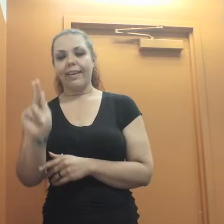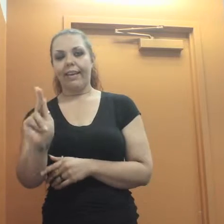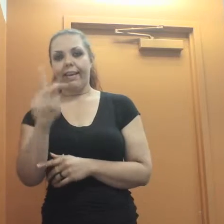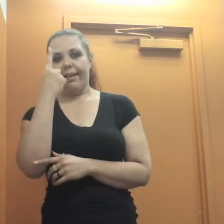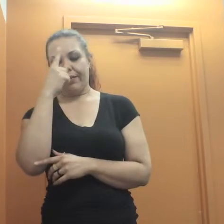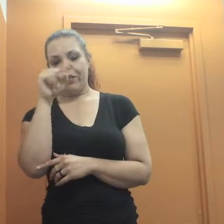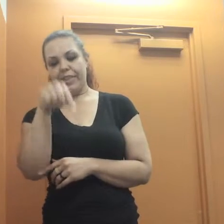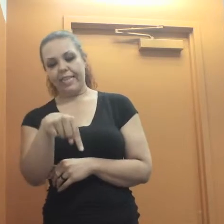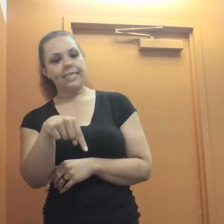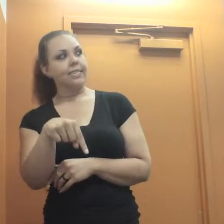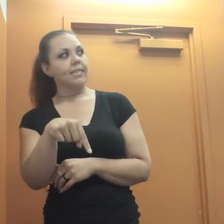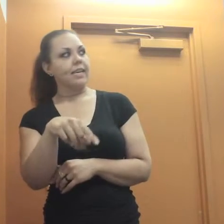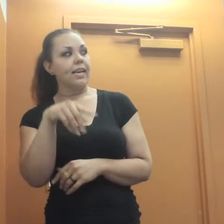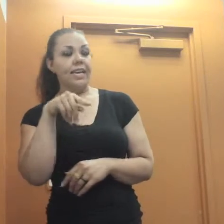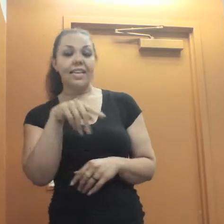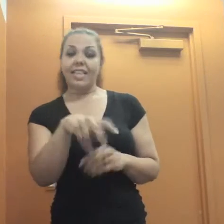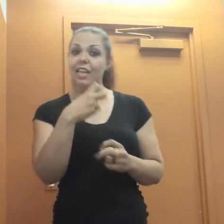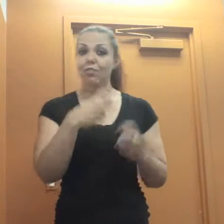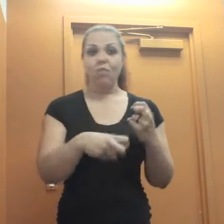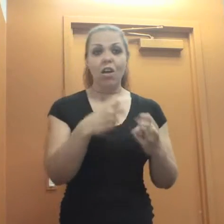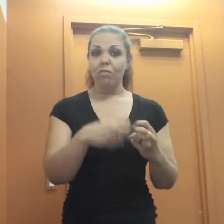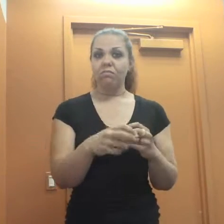This problem is basically just like the last problem. The only